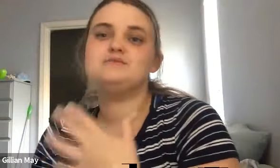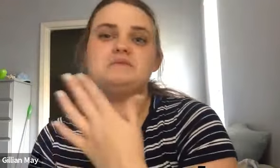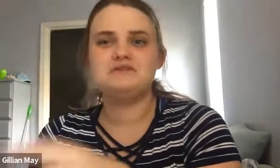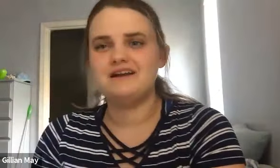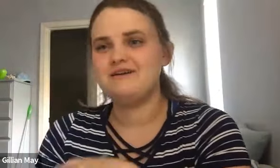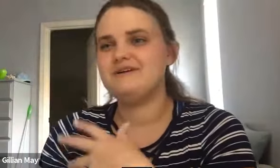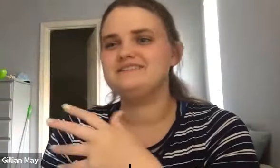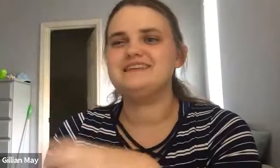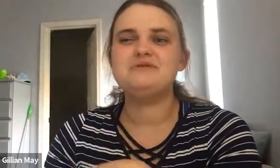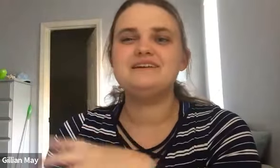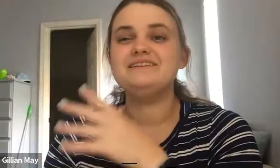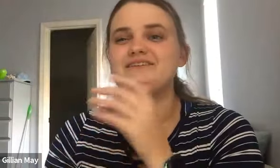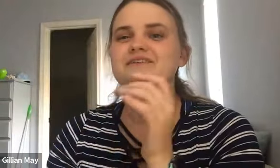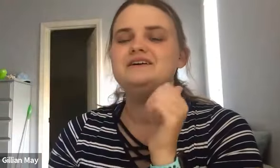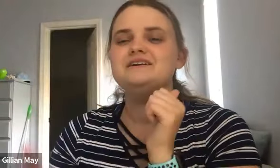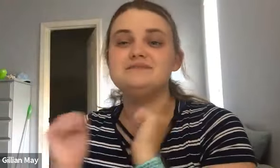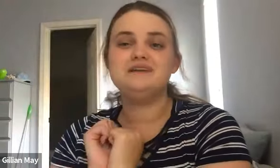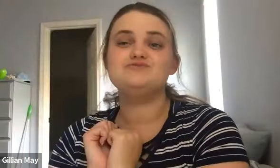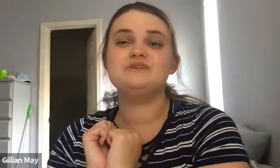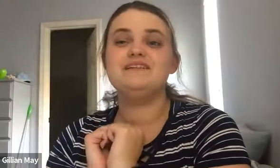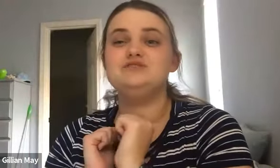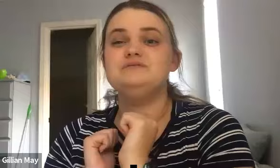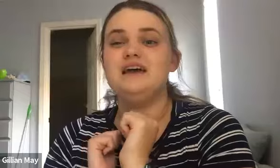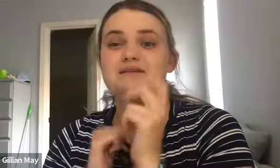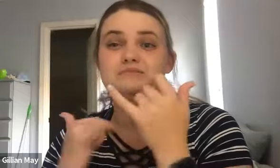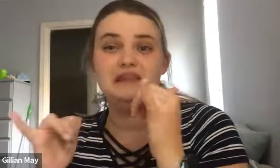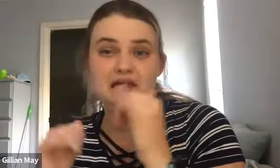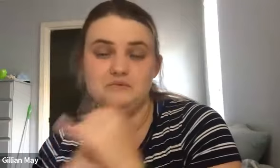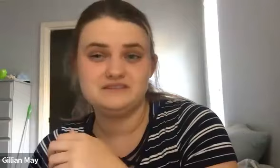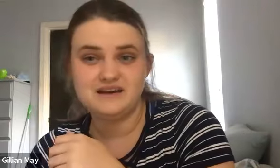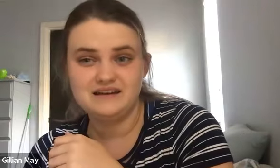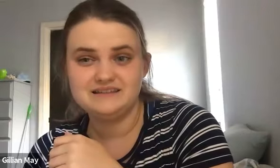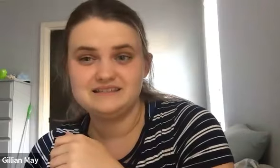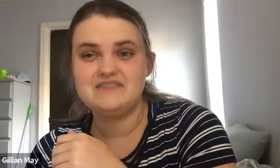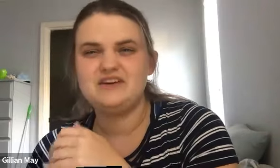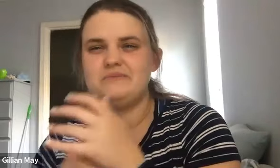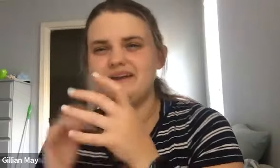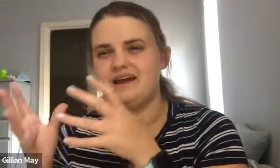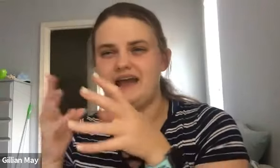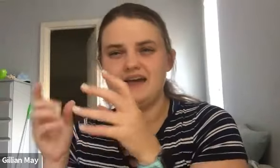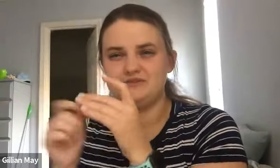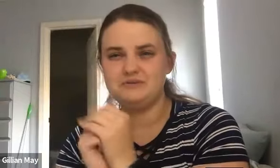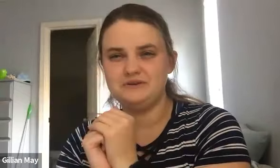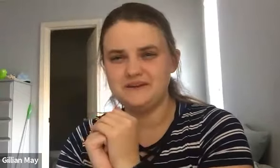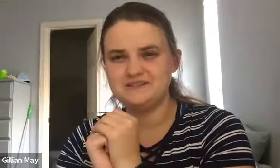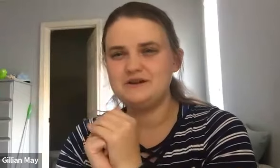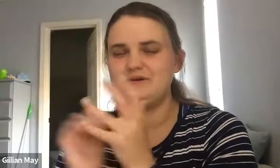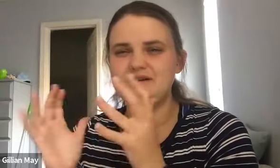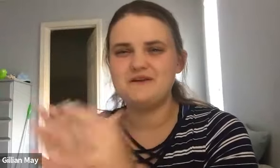maybe their great grandparents is they will get some kids really like to take and play with signs, and they'll kind of add their own little thing to it. And one of my favorite